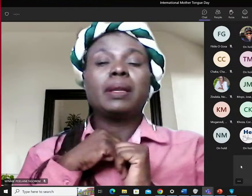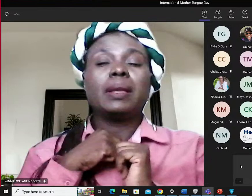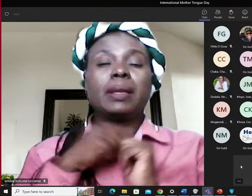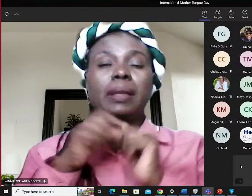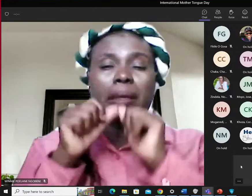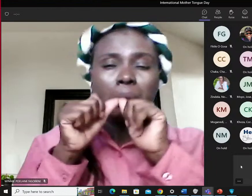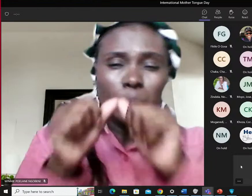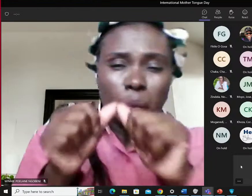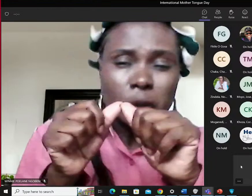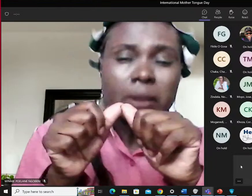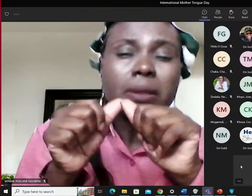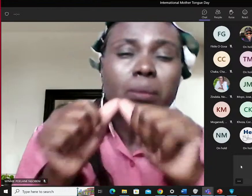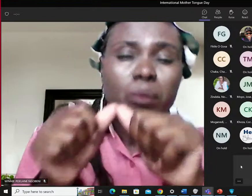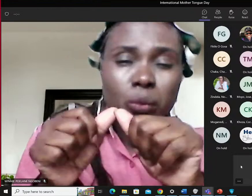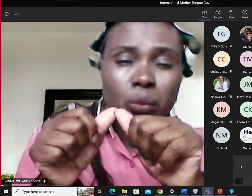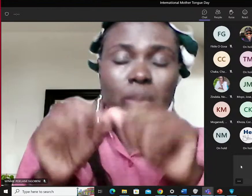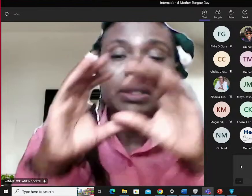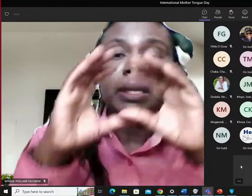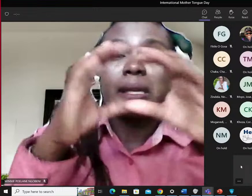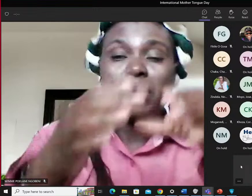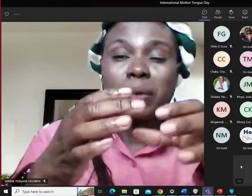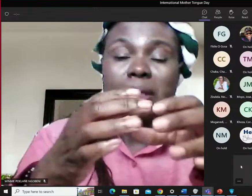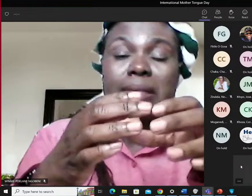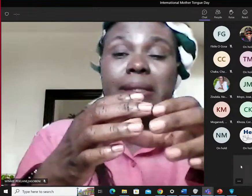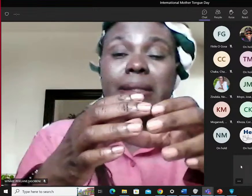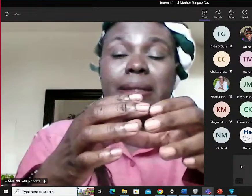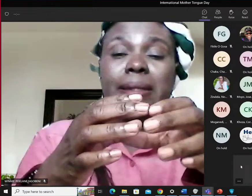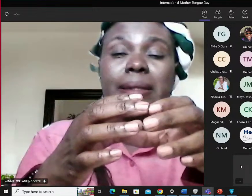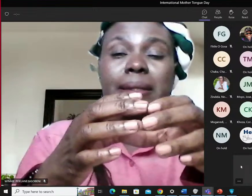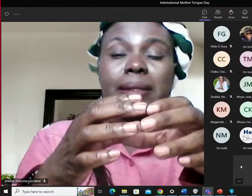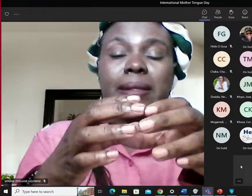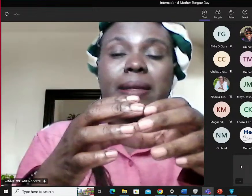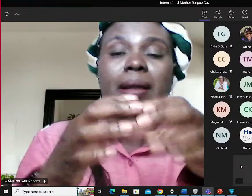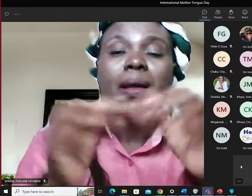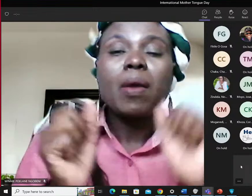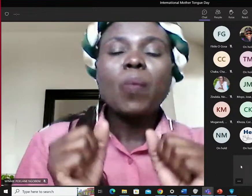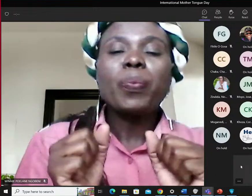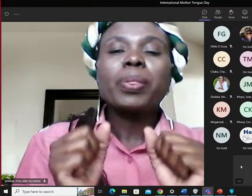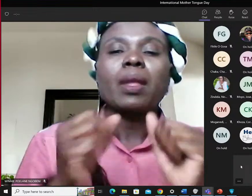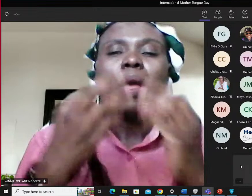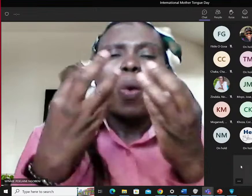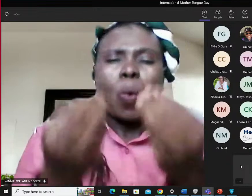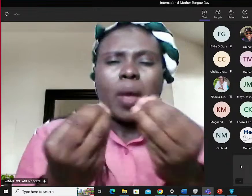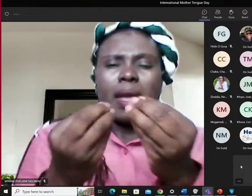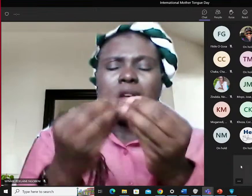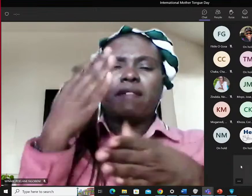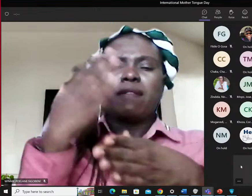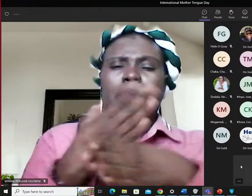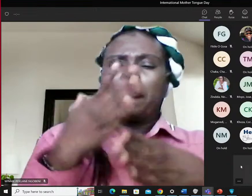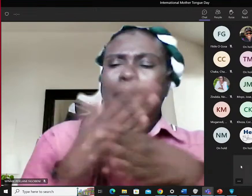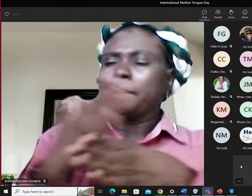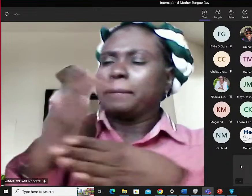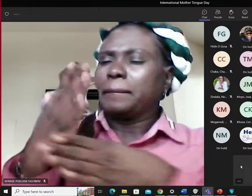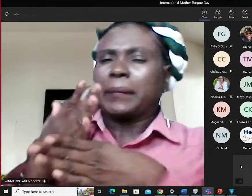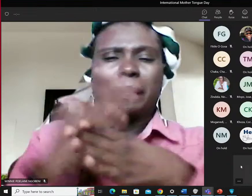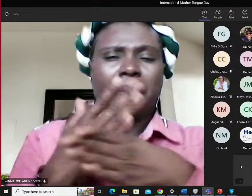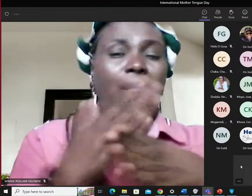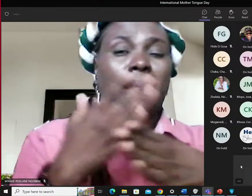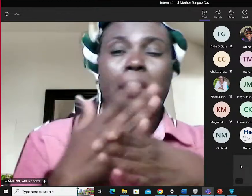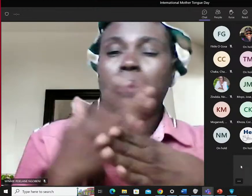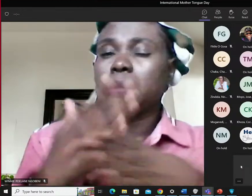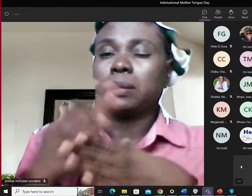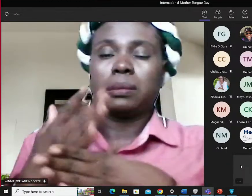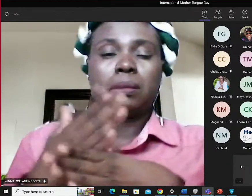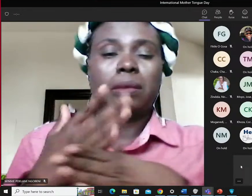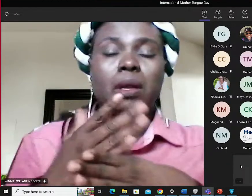unit, we had a lot of initiatives, like for instance, I think Dr.